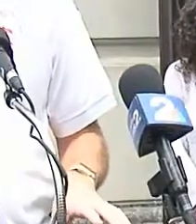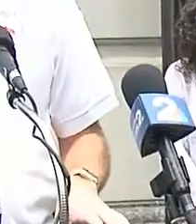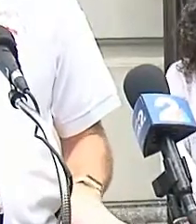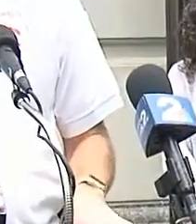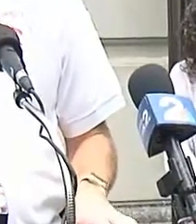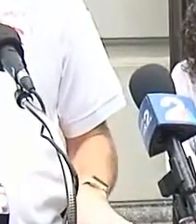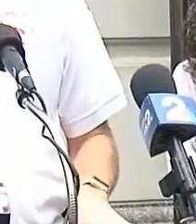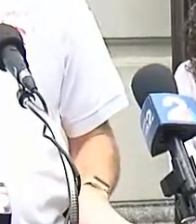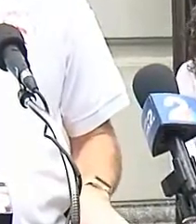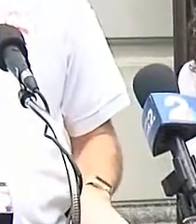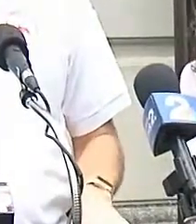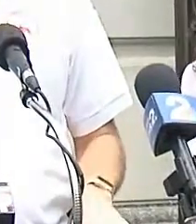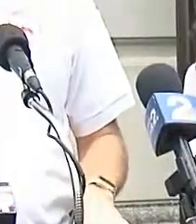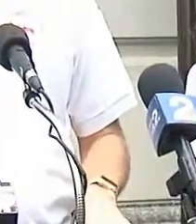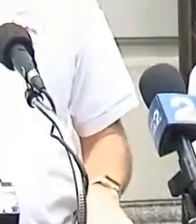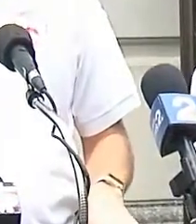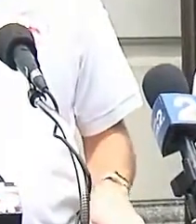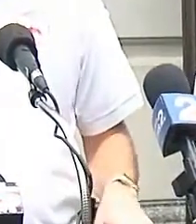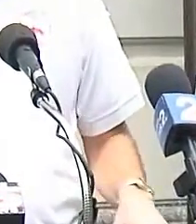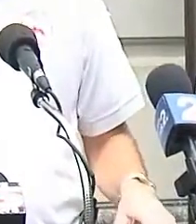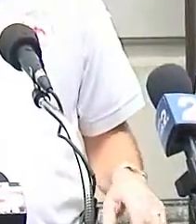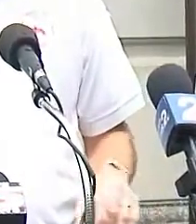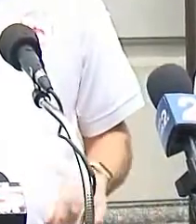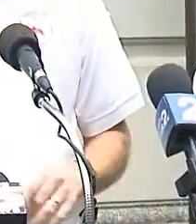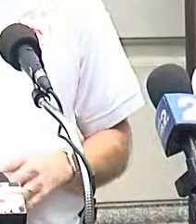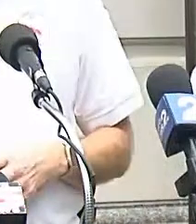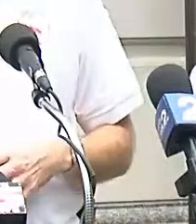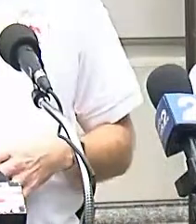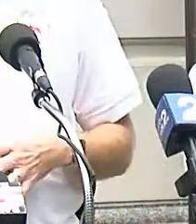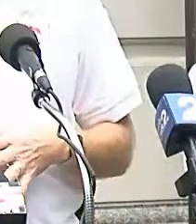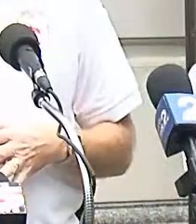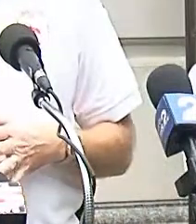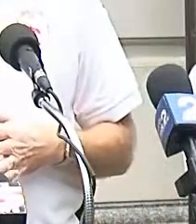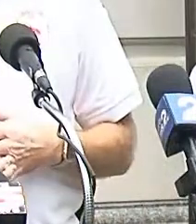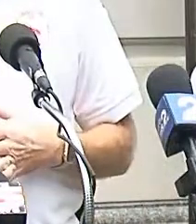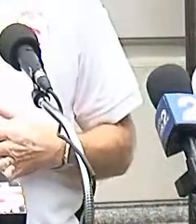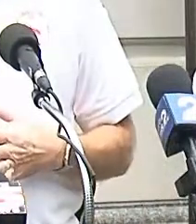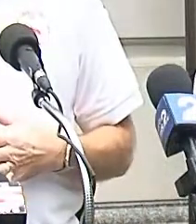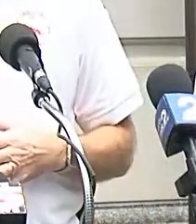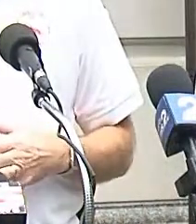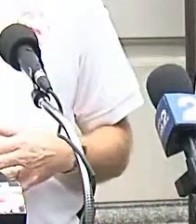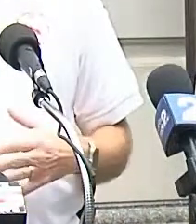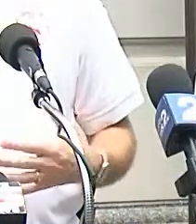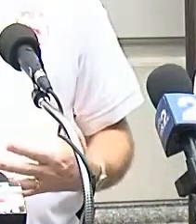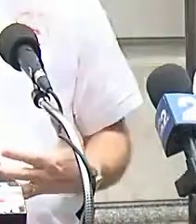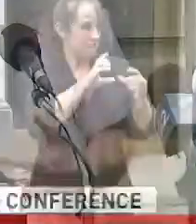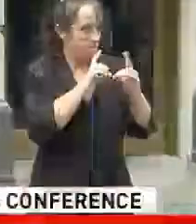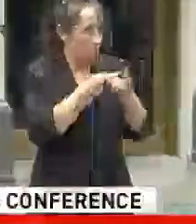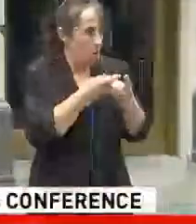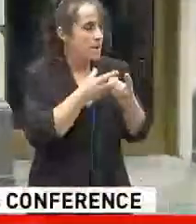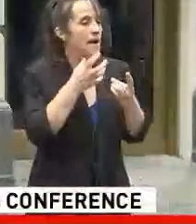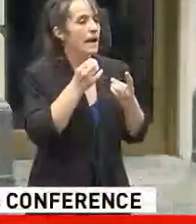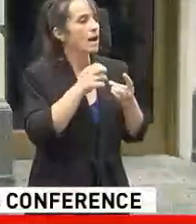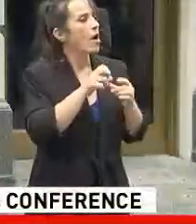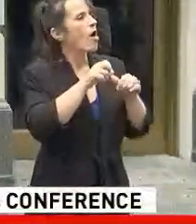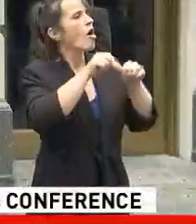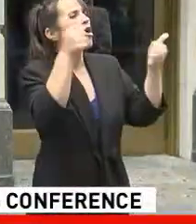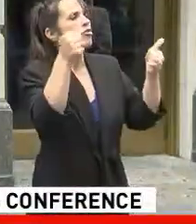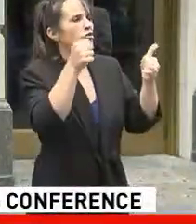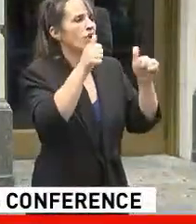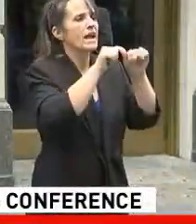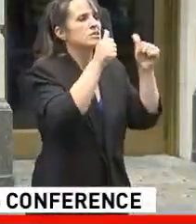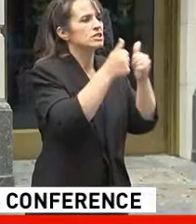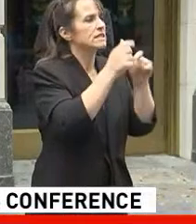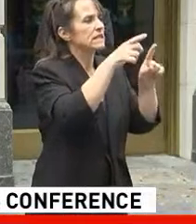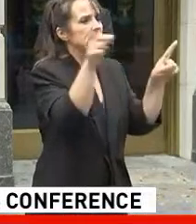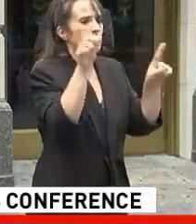We've been coordinating closely with those, not only the police department in Charleston, but our fellow responders in our neighboring agencies. We